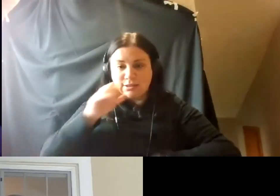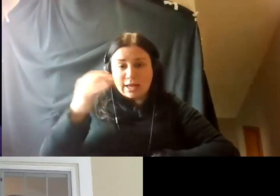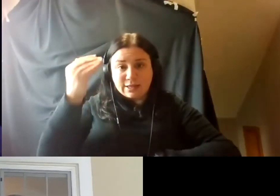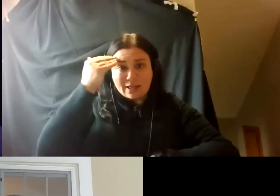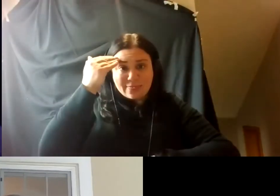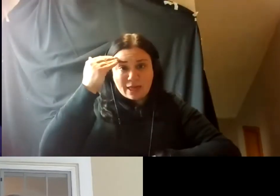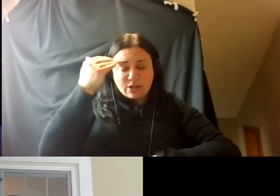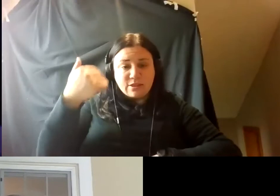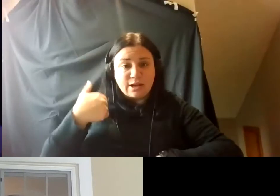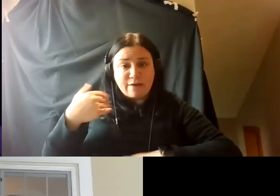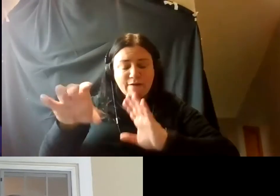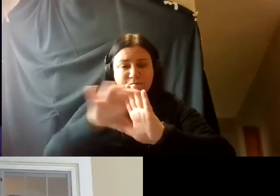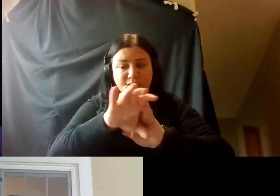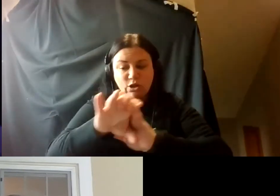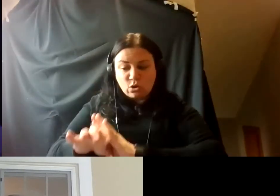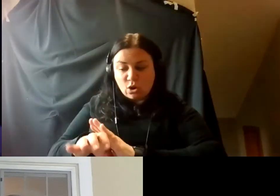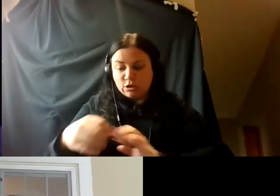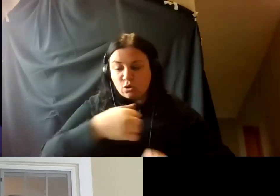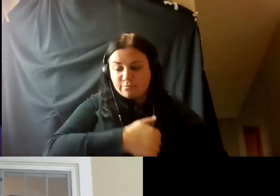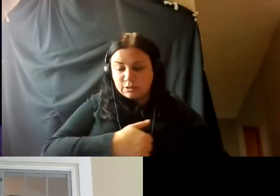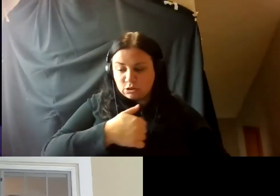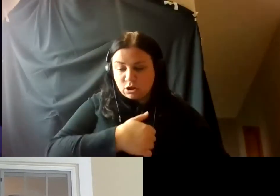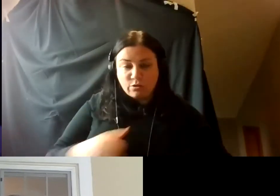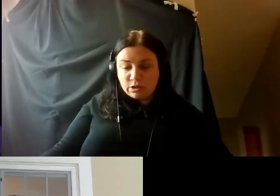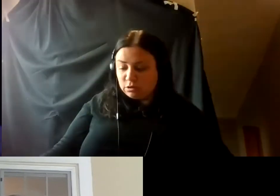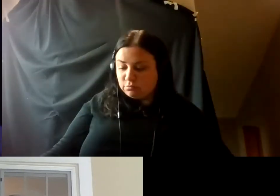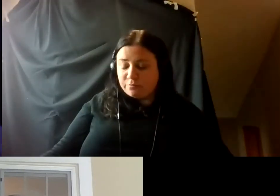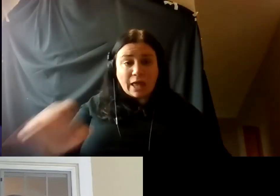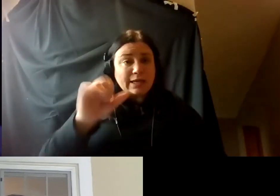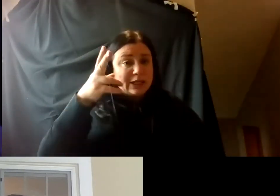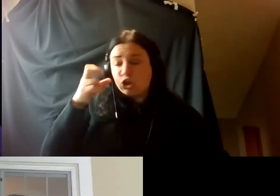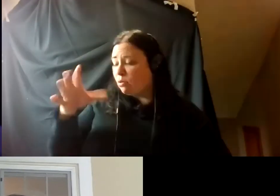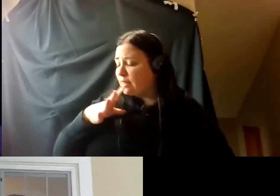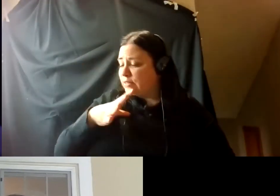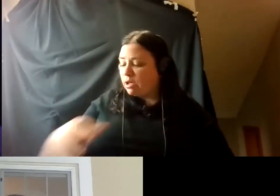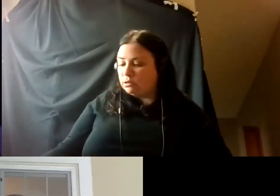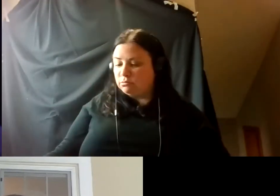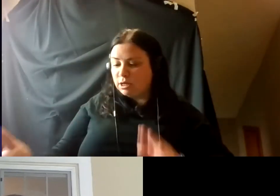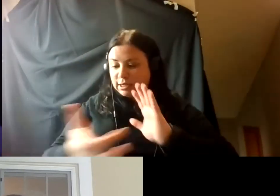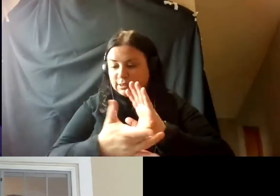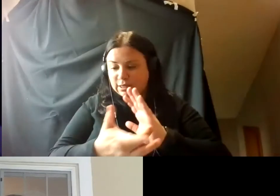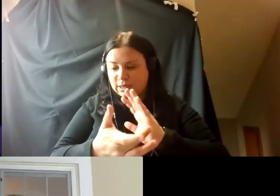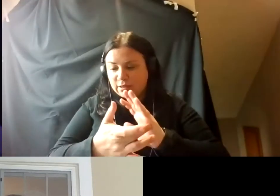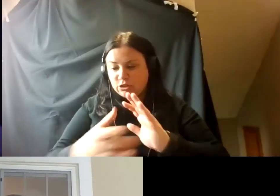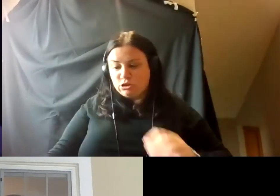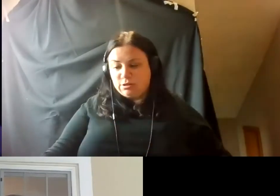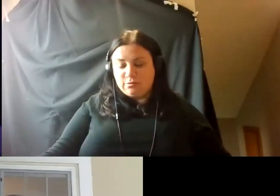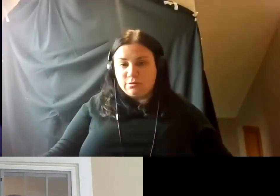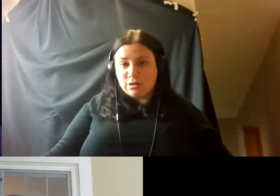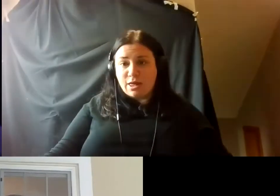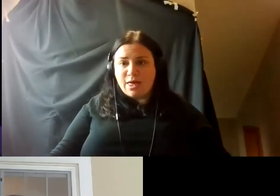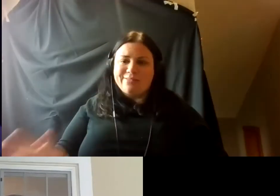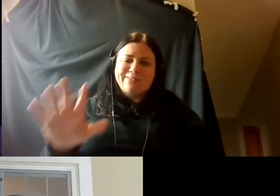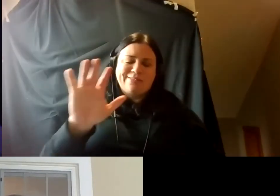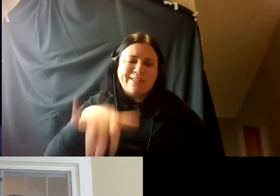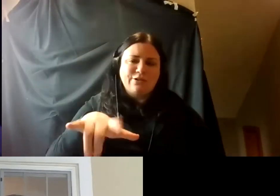the fact that I have a video camera. So I'm sorry, you can't. I can hear you though. That's okay. We're technology, Renee. That's it. That's 2021, you